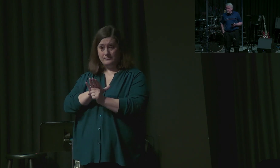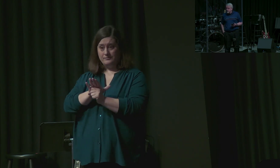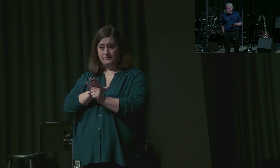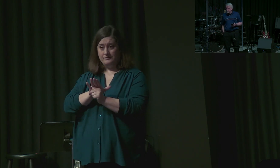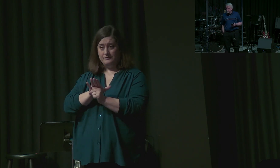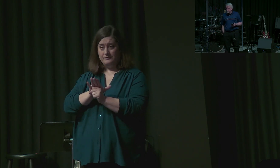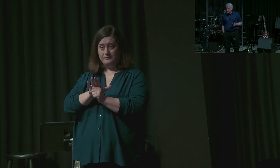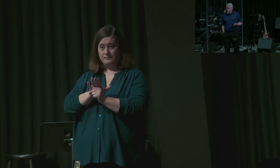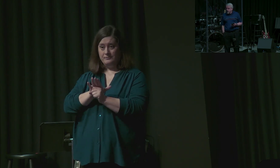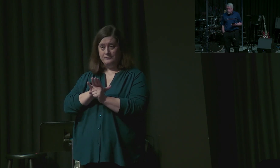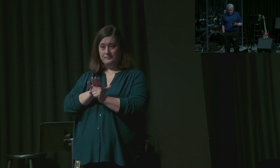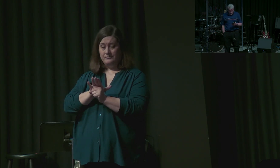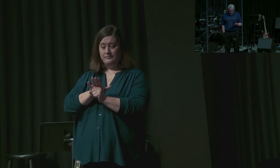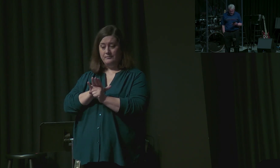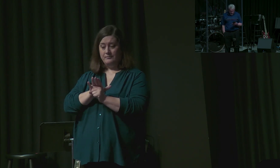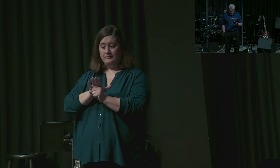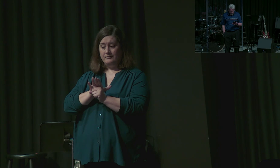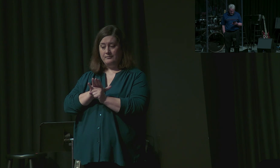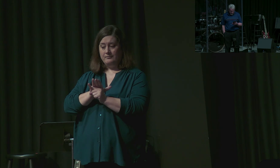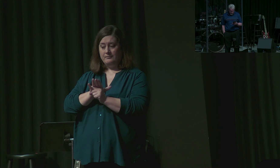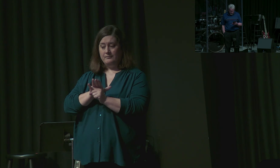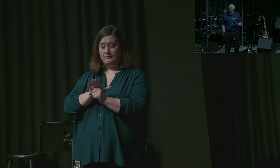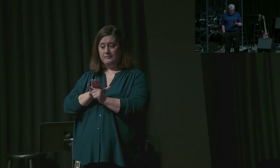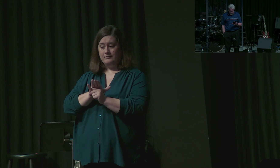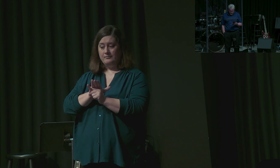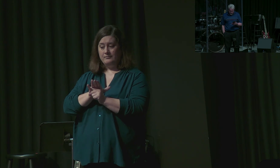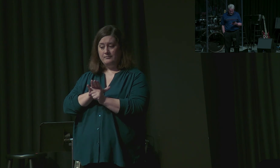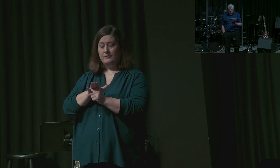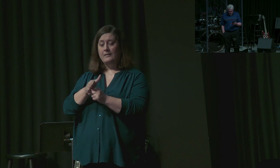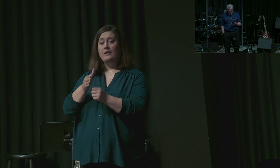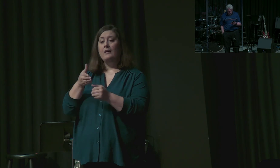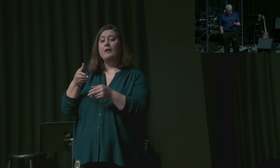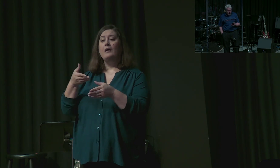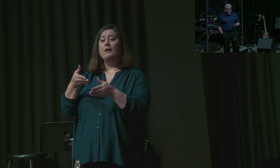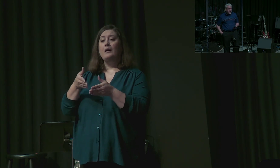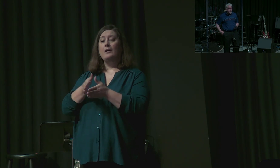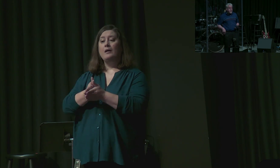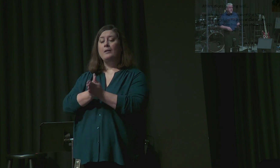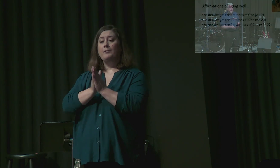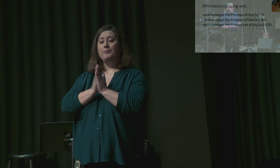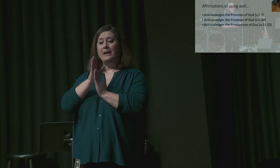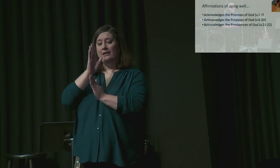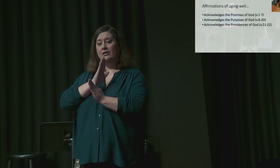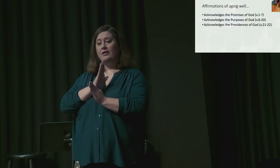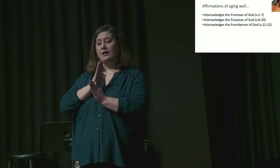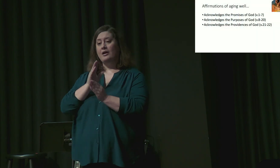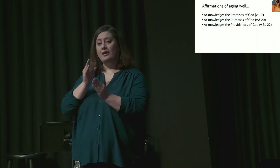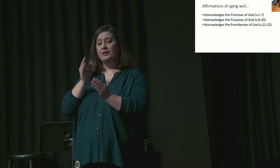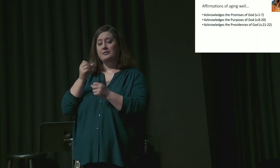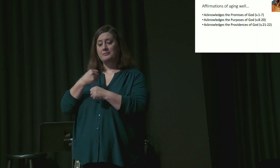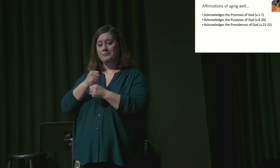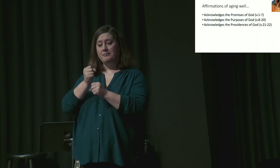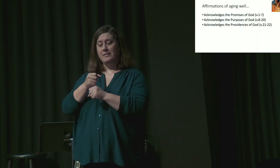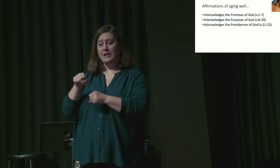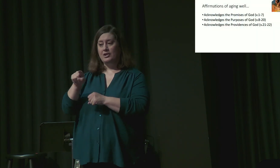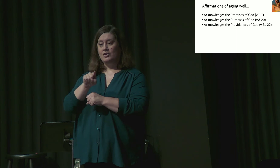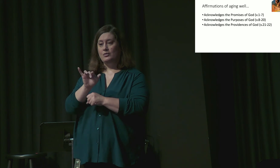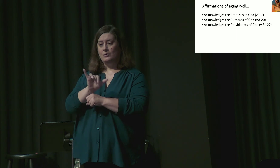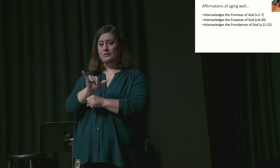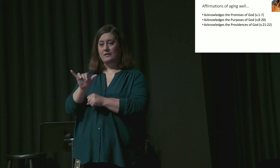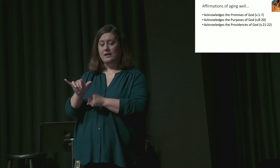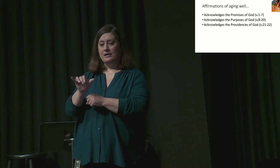Ephraim and Manasseh. And so he acknowledges the providence of